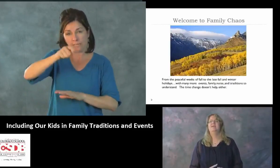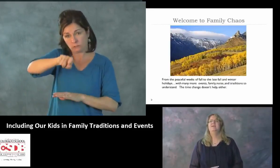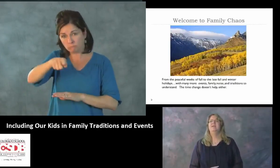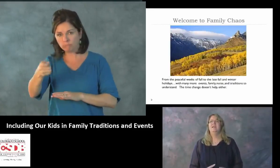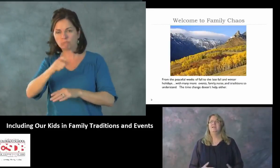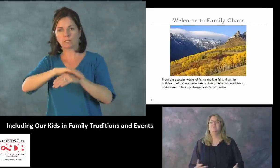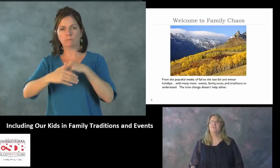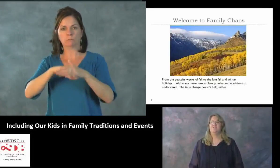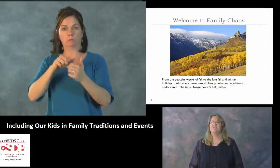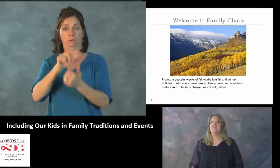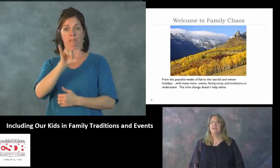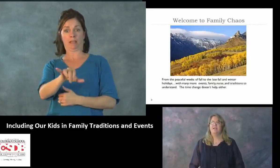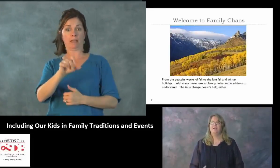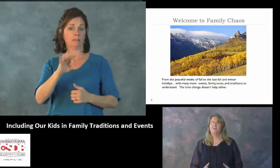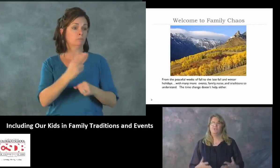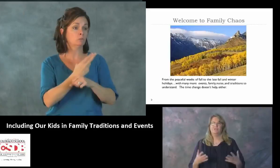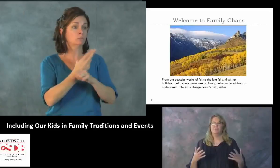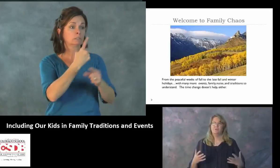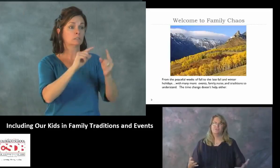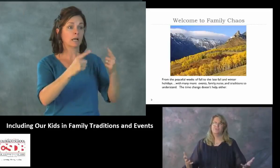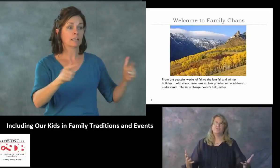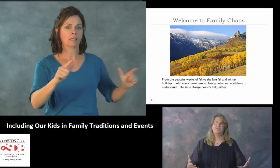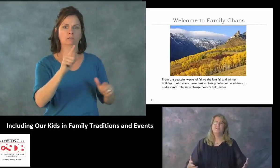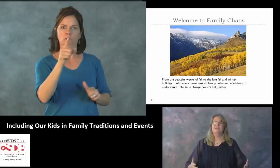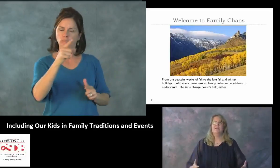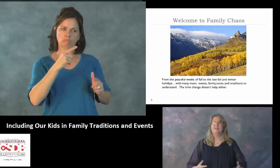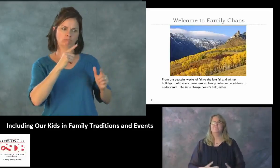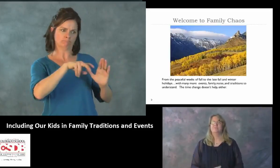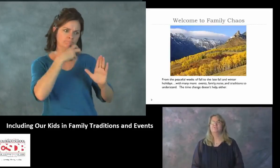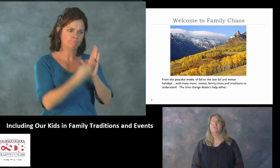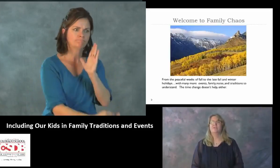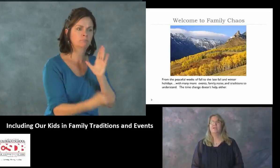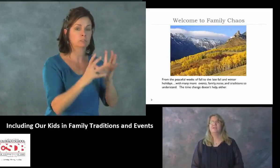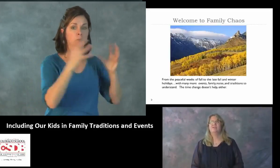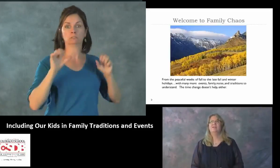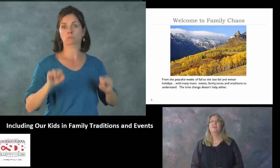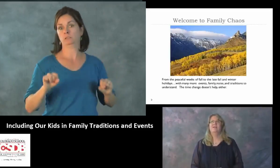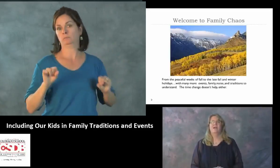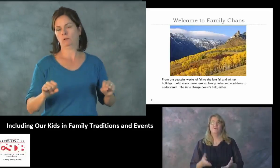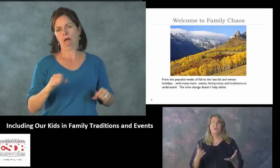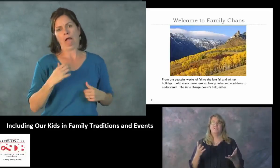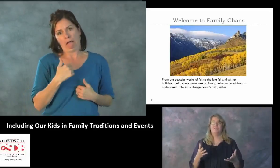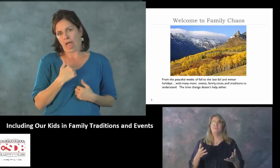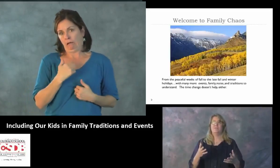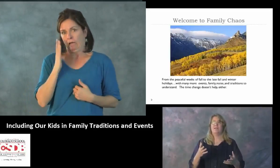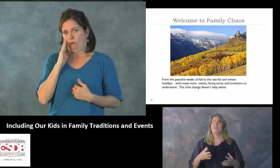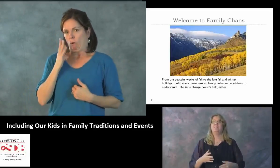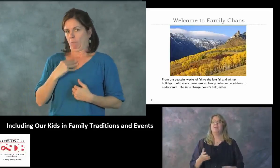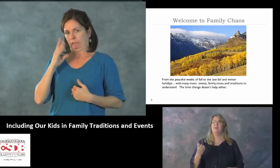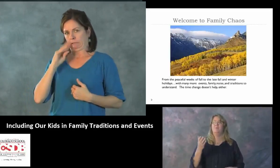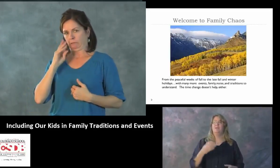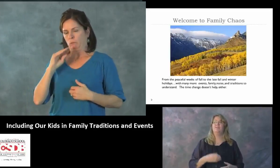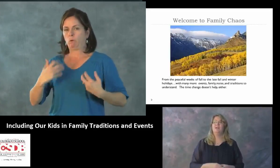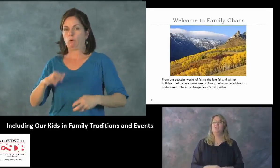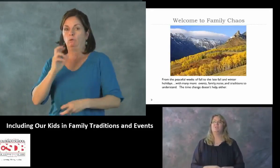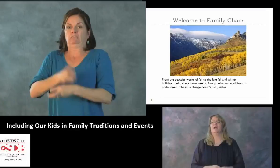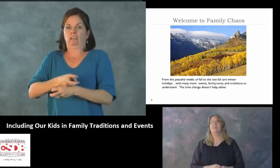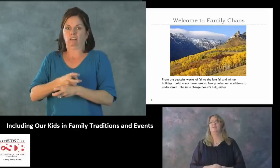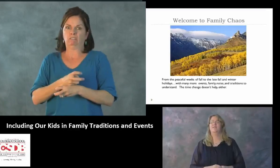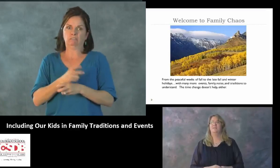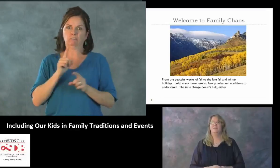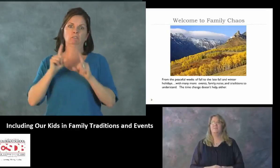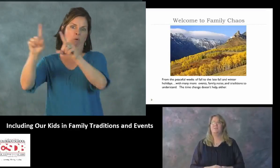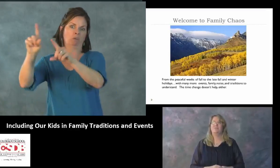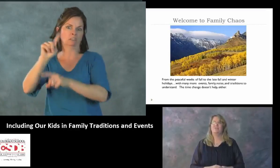that. If you're using sign language, you've immersed yourself in that as much as you can. I know how difficult that can be on the way to